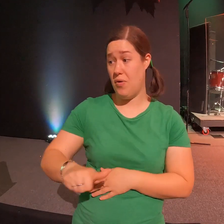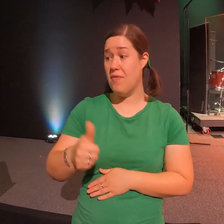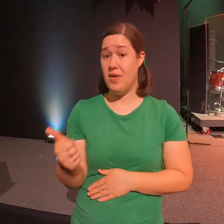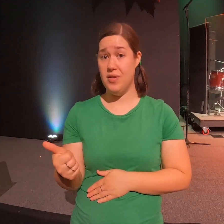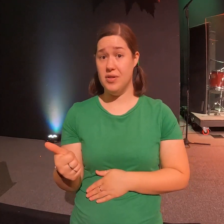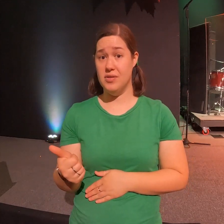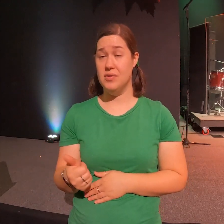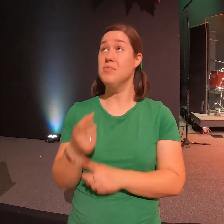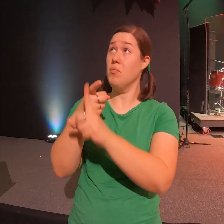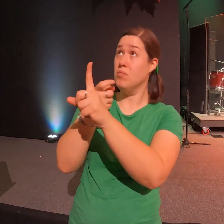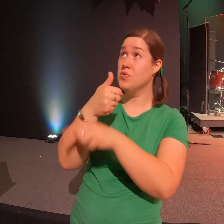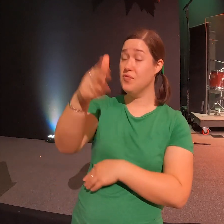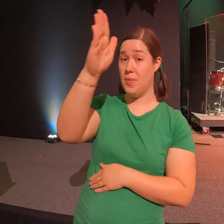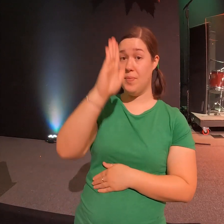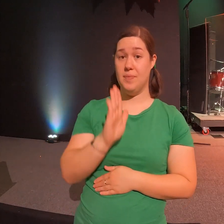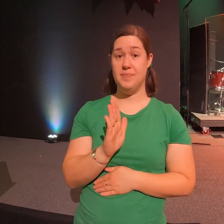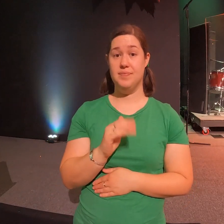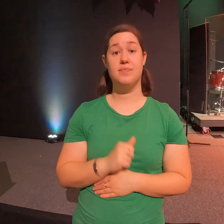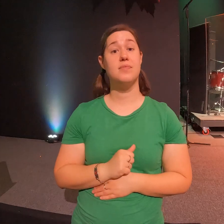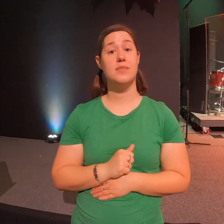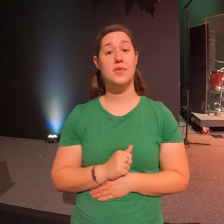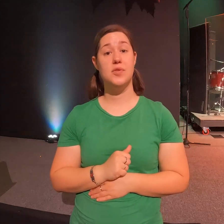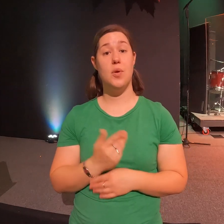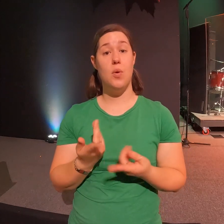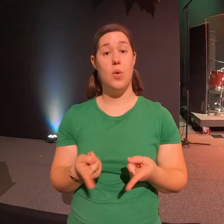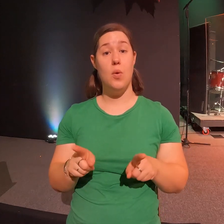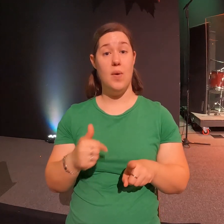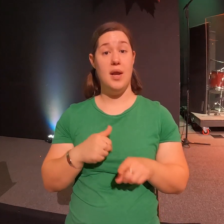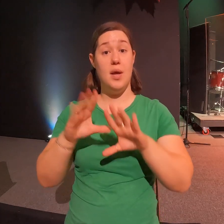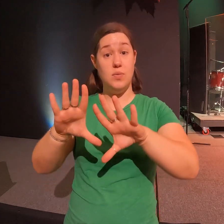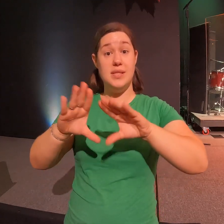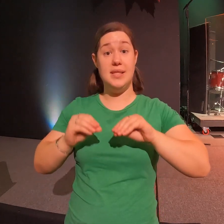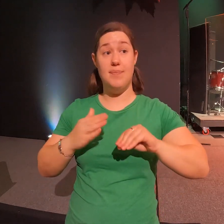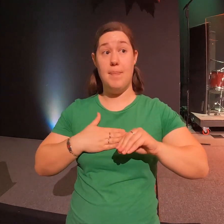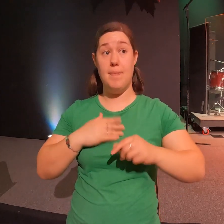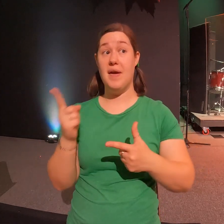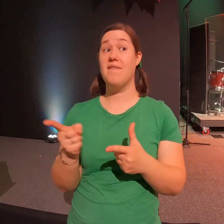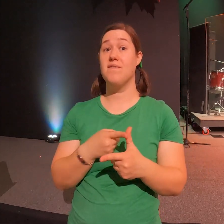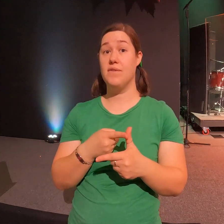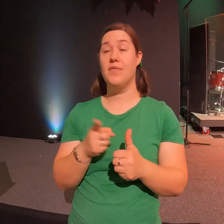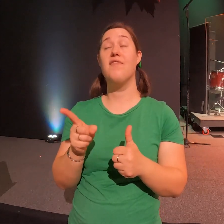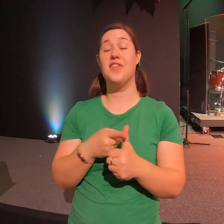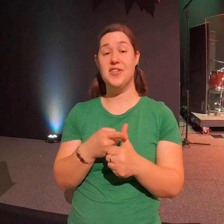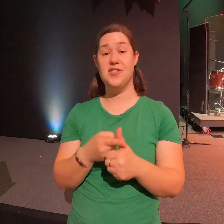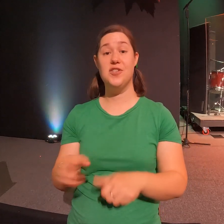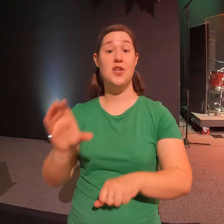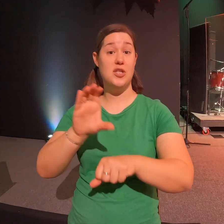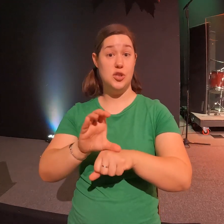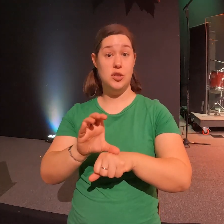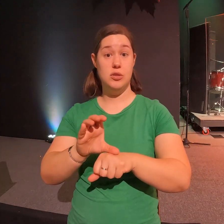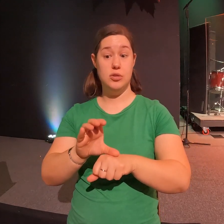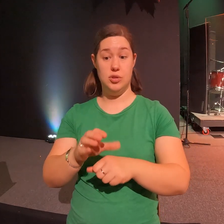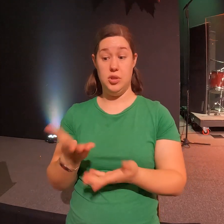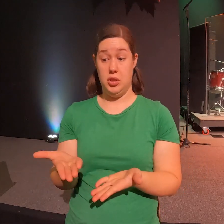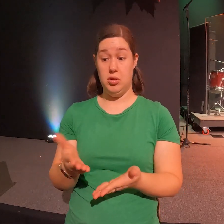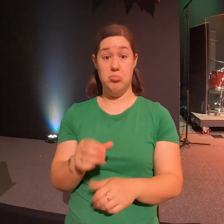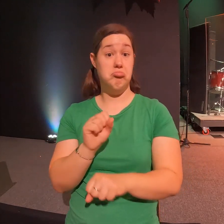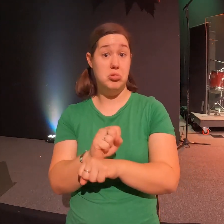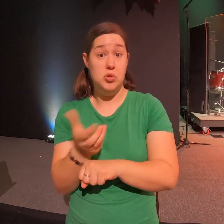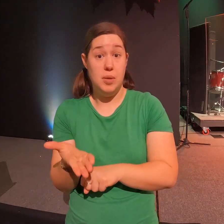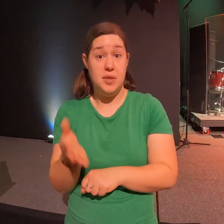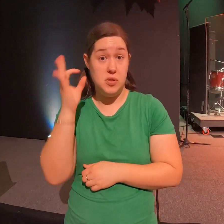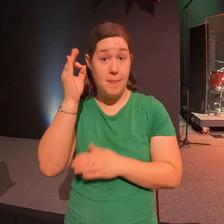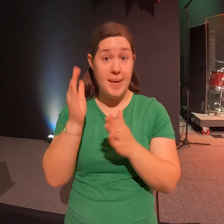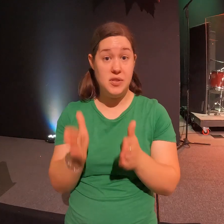Certainly after I was given my first church appointment, I started thinking about, okay, now others, right? God, others. That you're